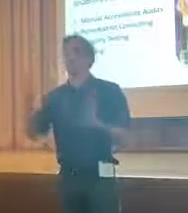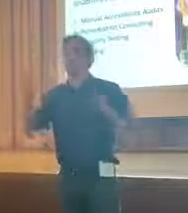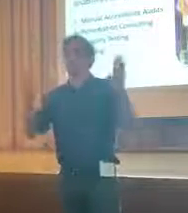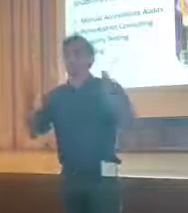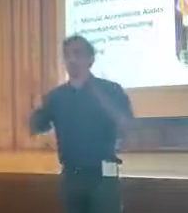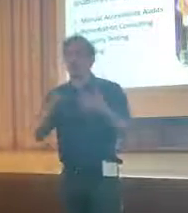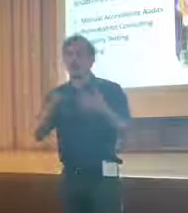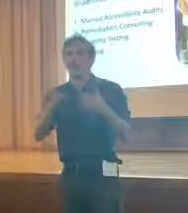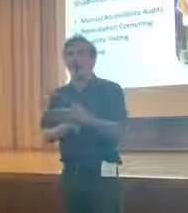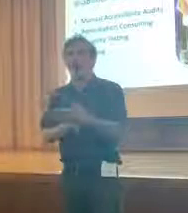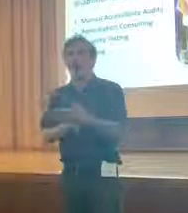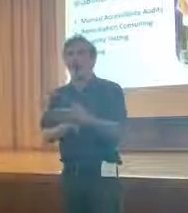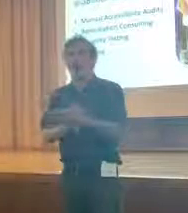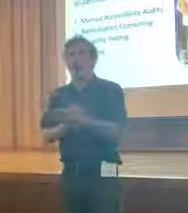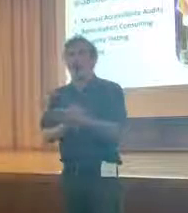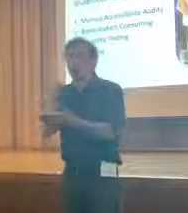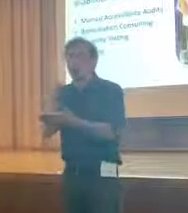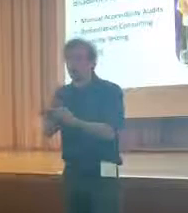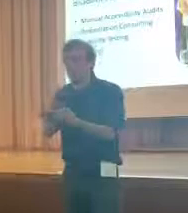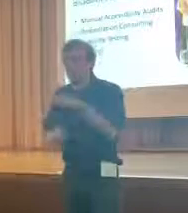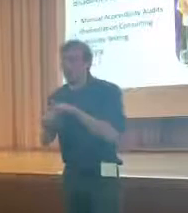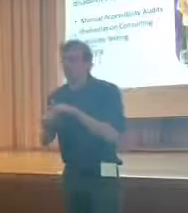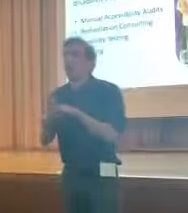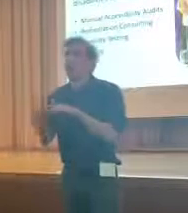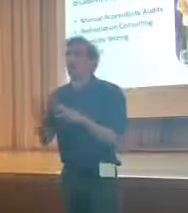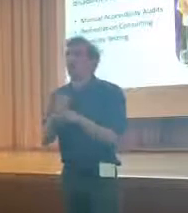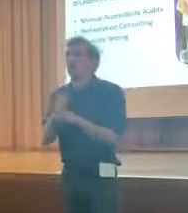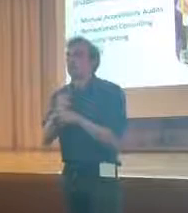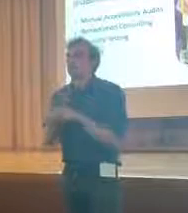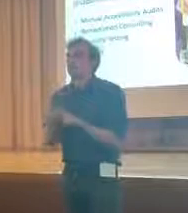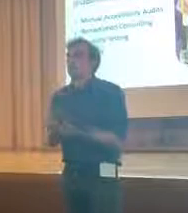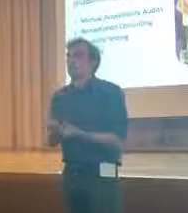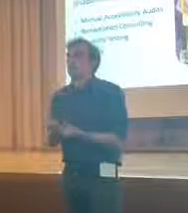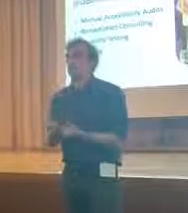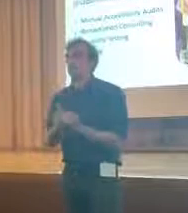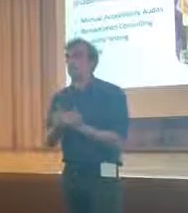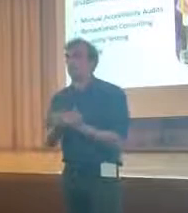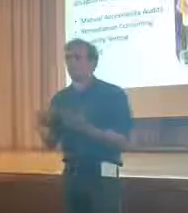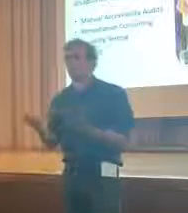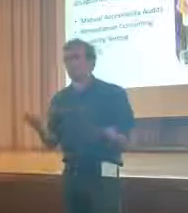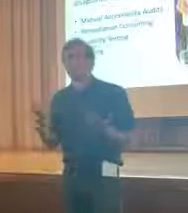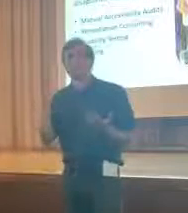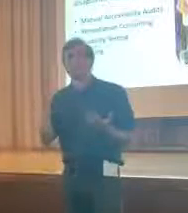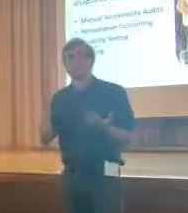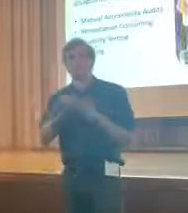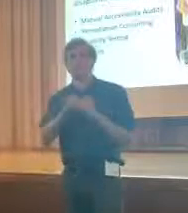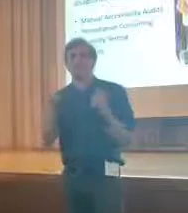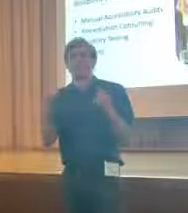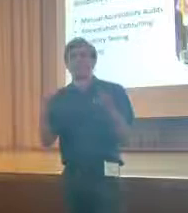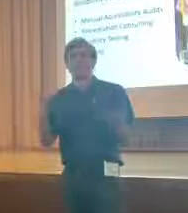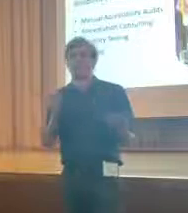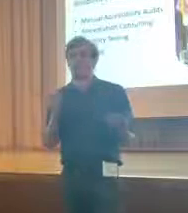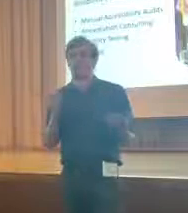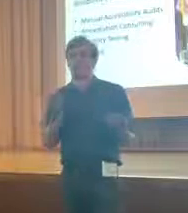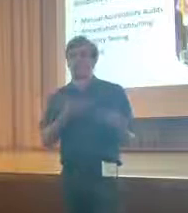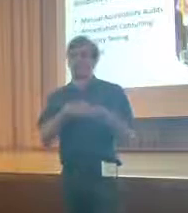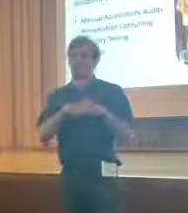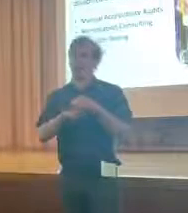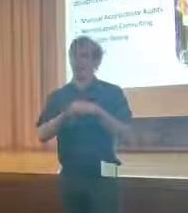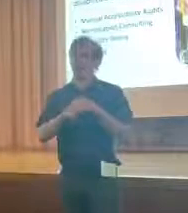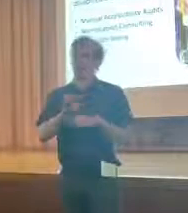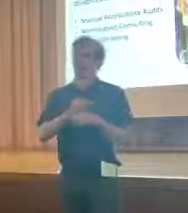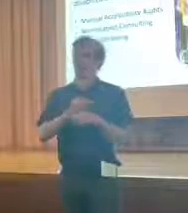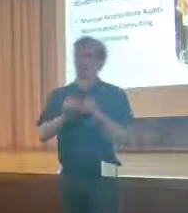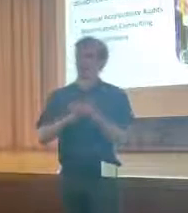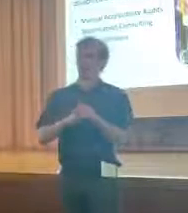And that's where much of accessibility work has begun across the world. So if you're